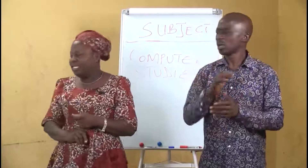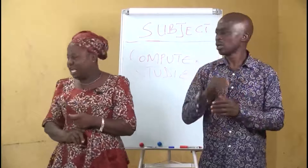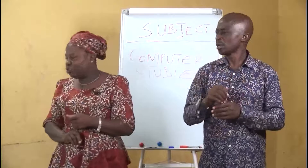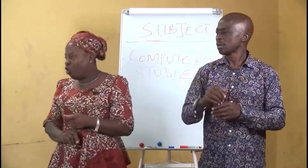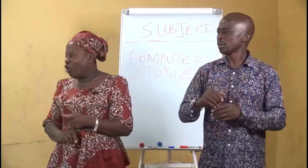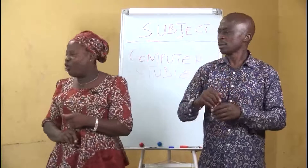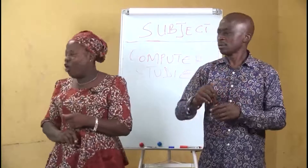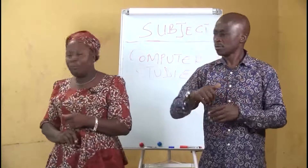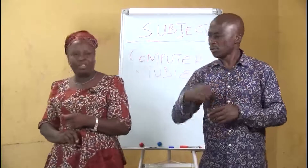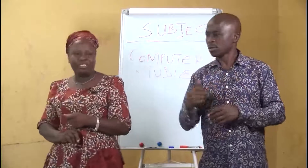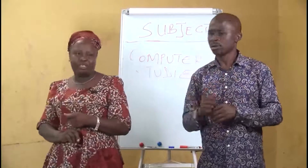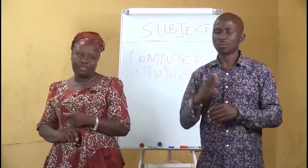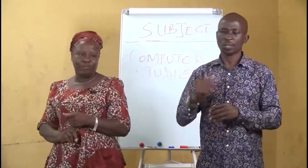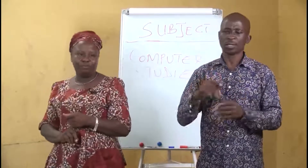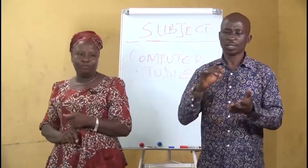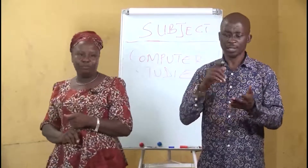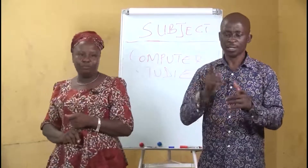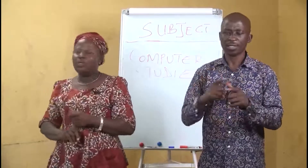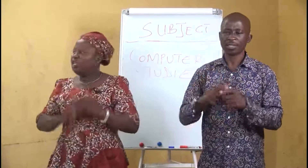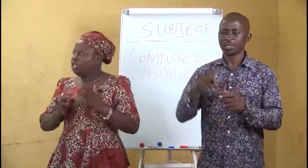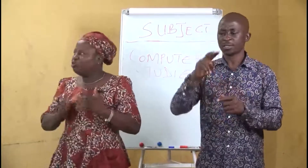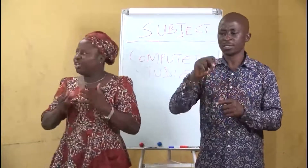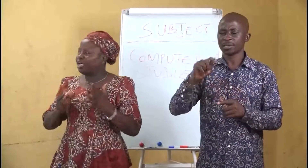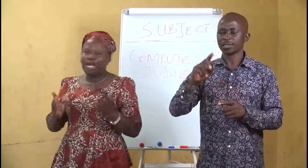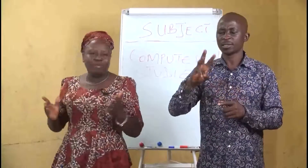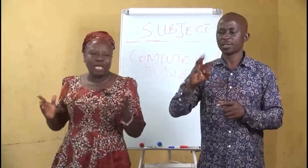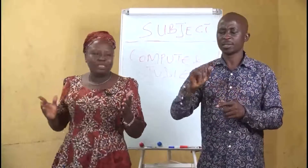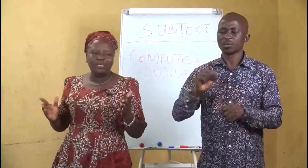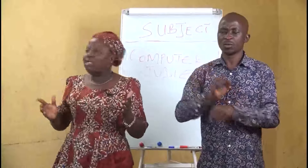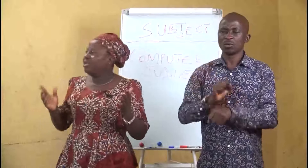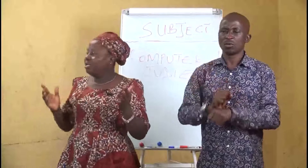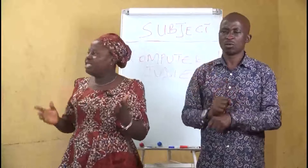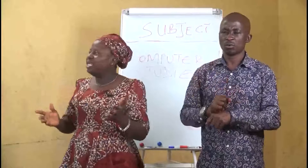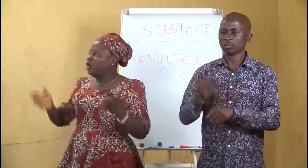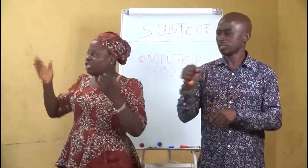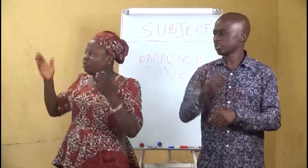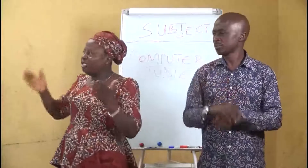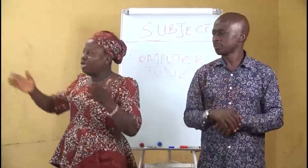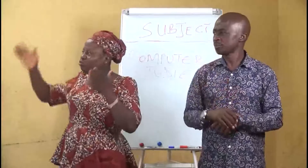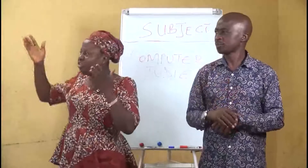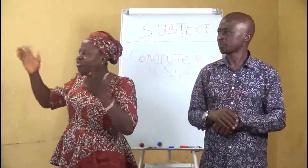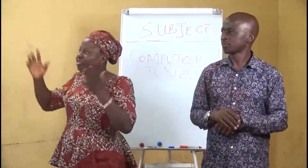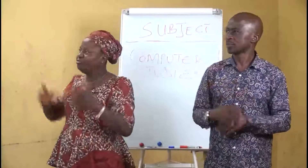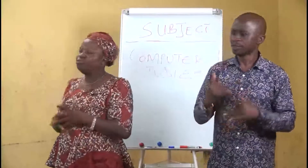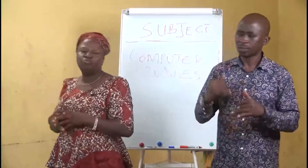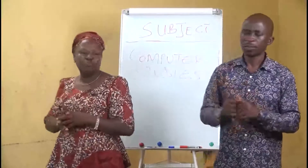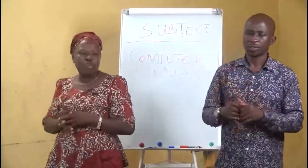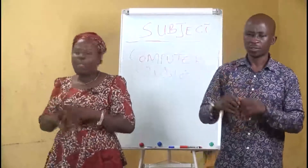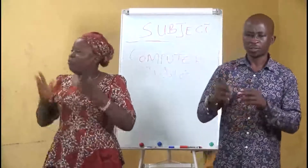Finally, the network operating system. If we can grab that, let's now explain them